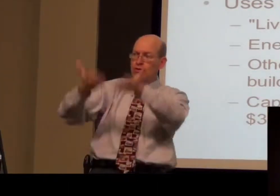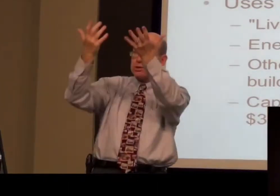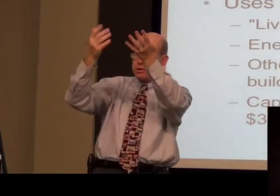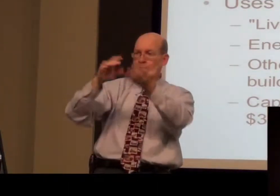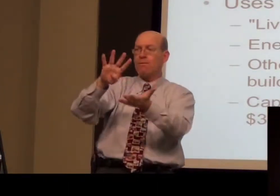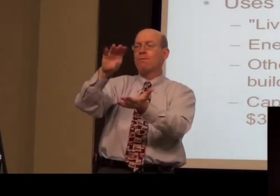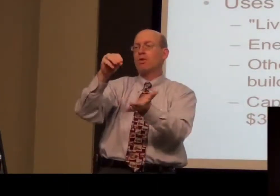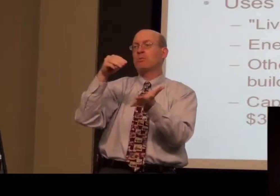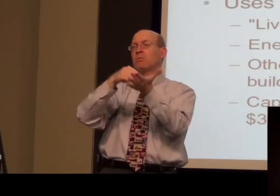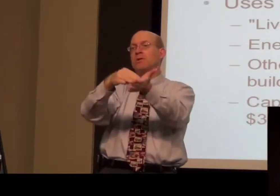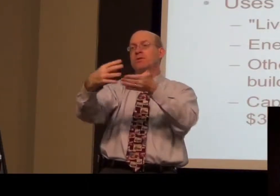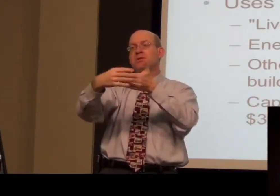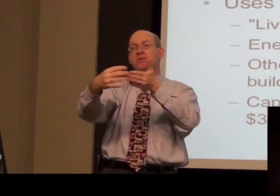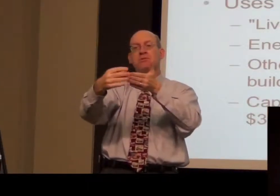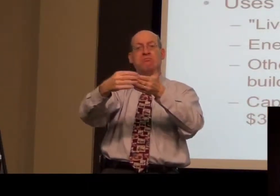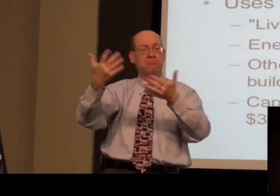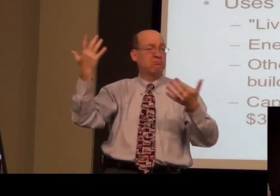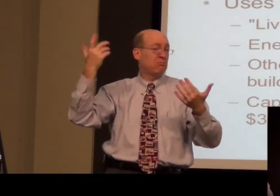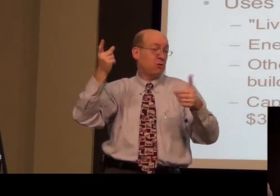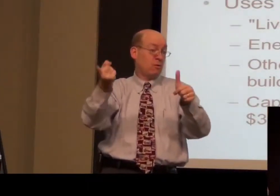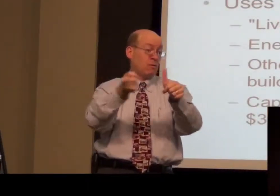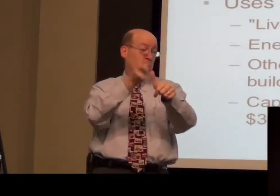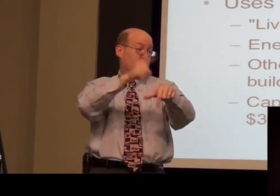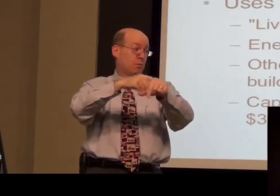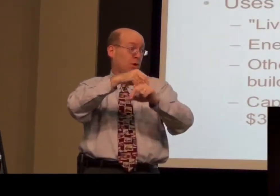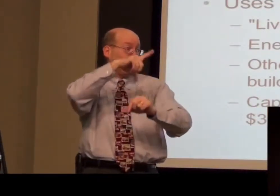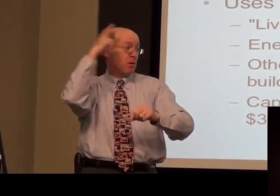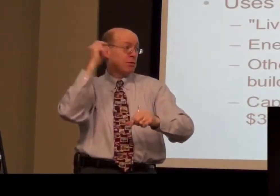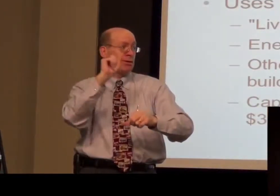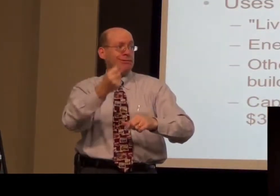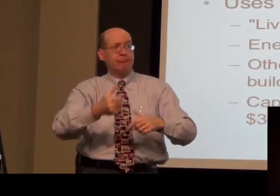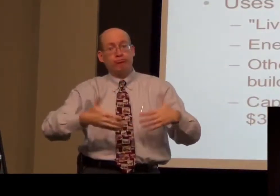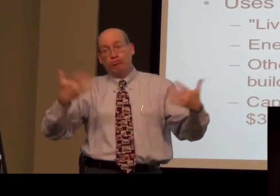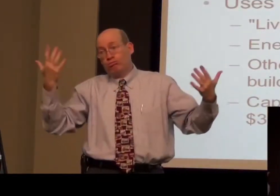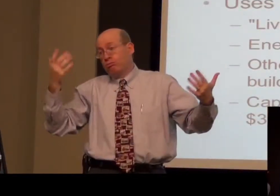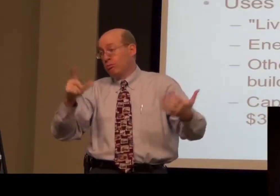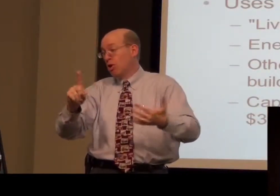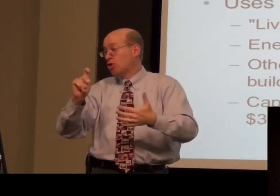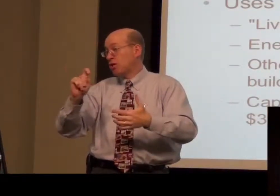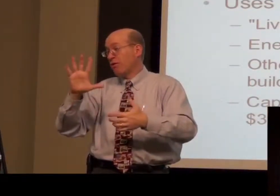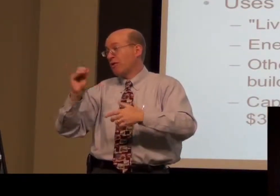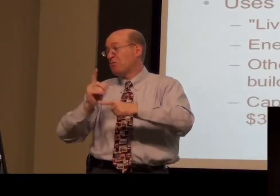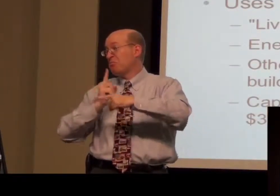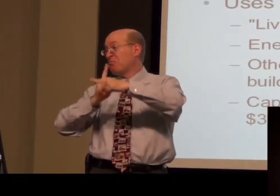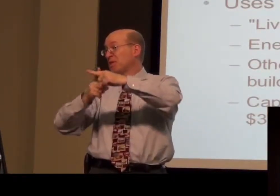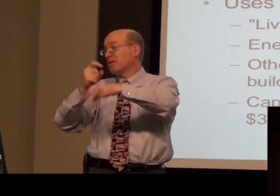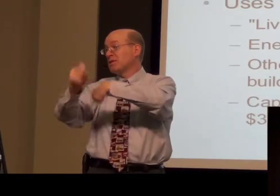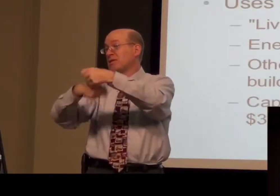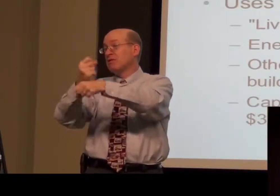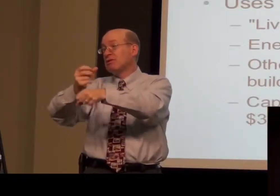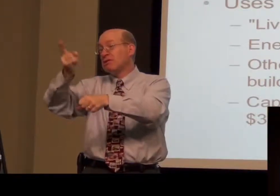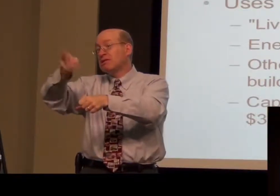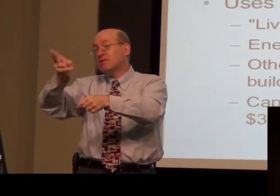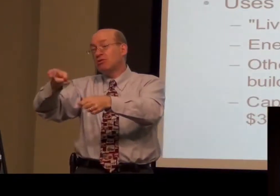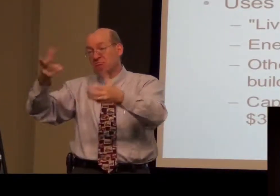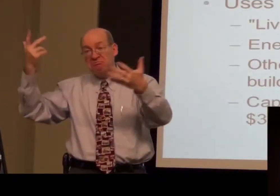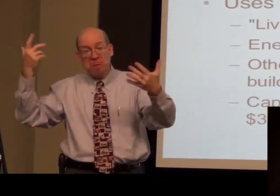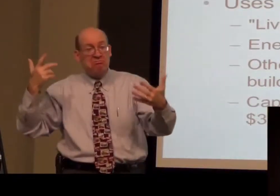So how much money did Gallaudet raise? Well, it was actually $40 million. And that was the first time in Gallaudet's